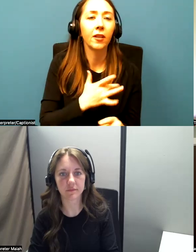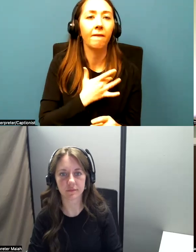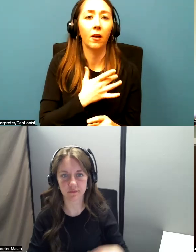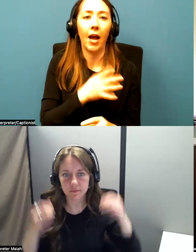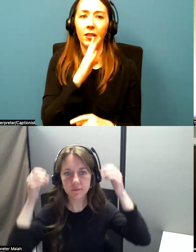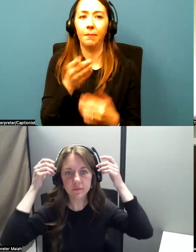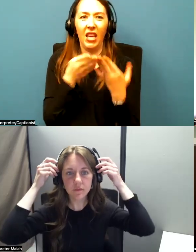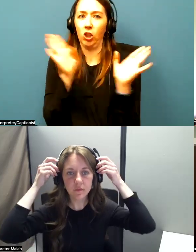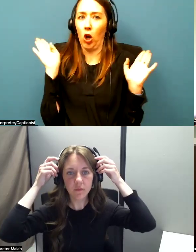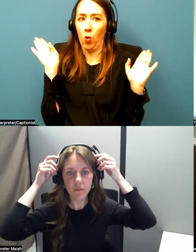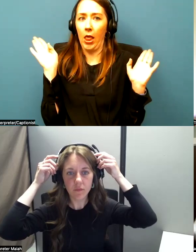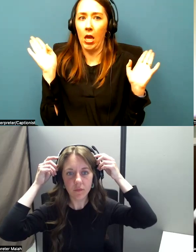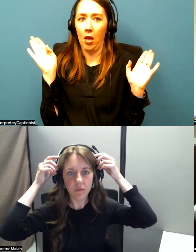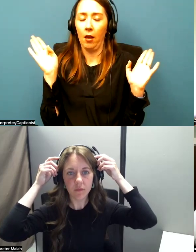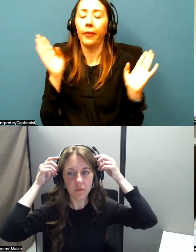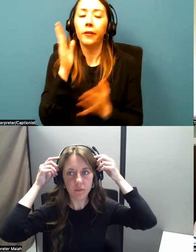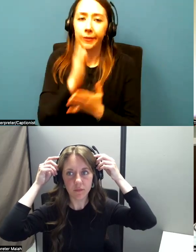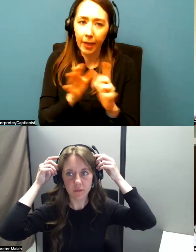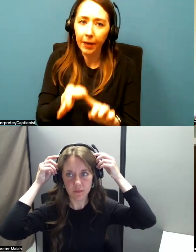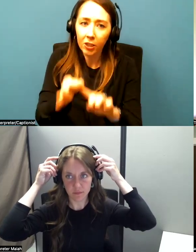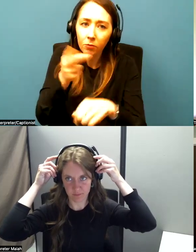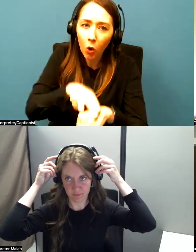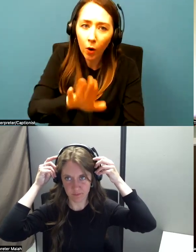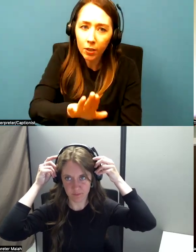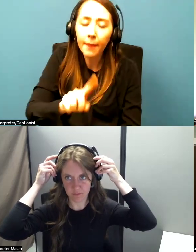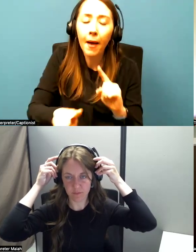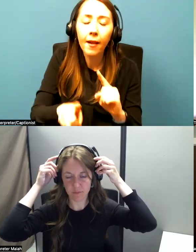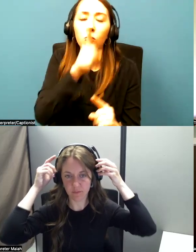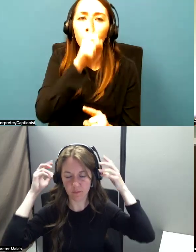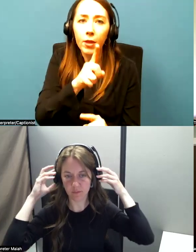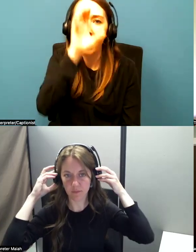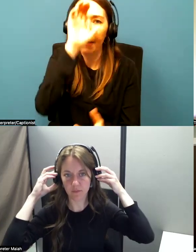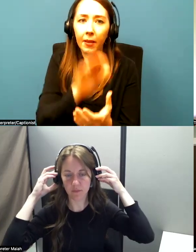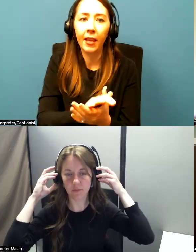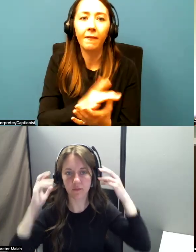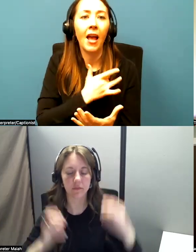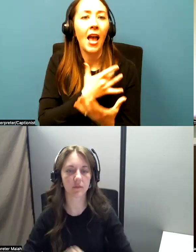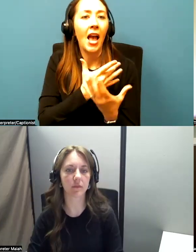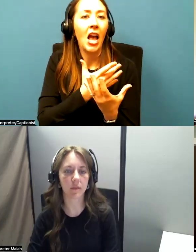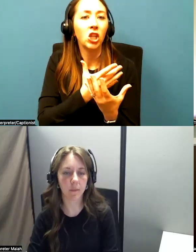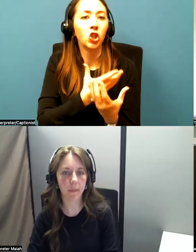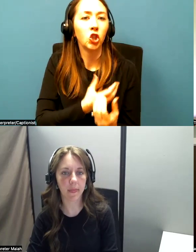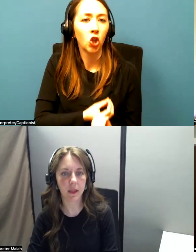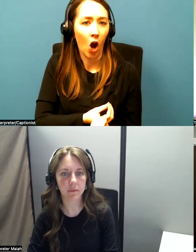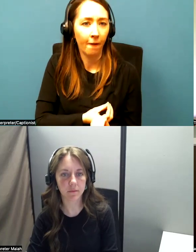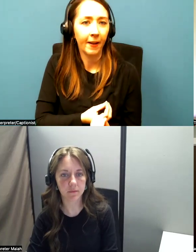speaking totally generally, there's exceptions to this, but I really believe in soft, kind leadership.